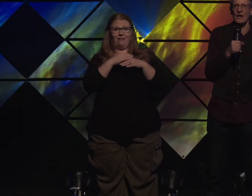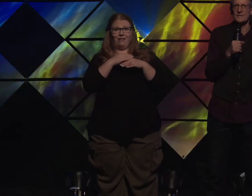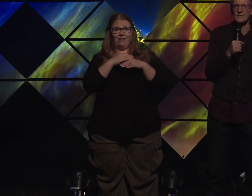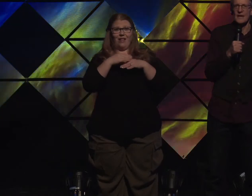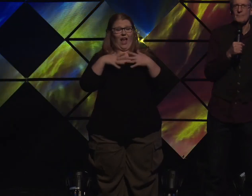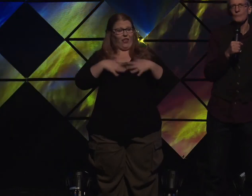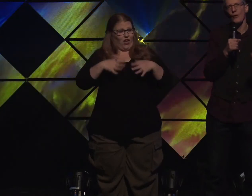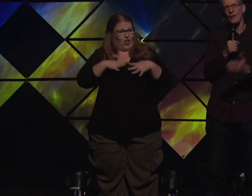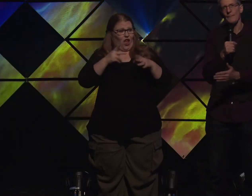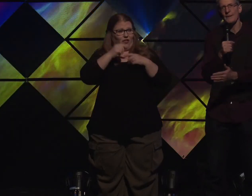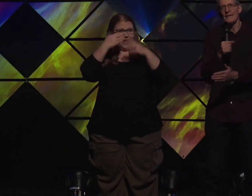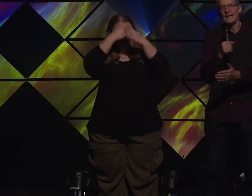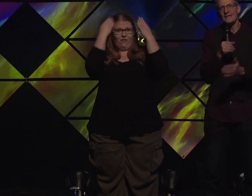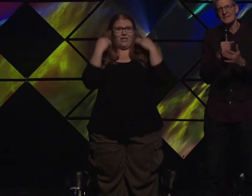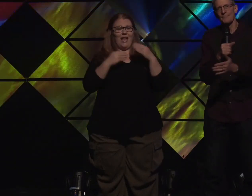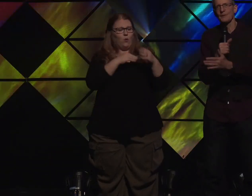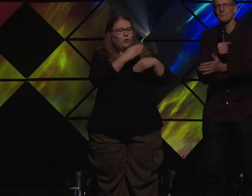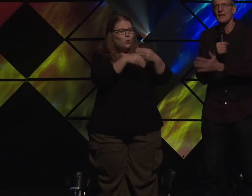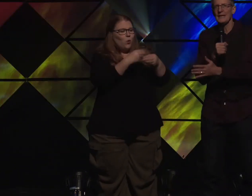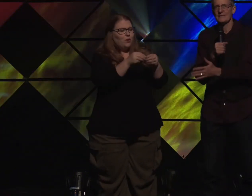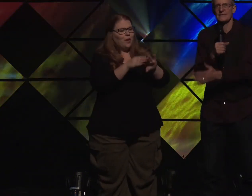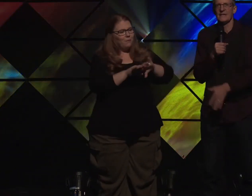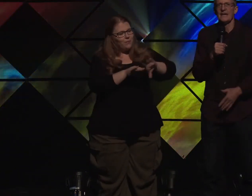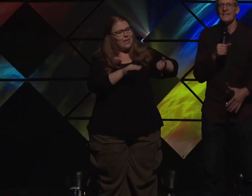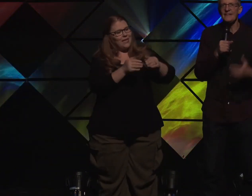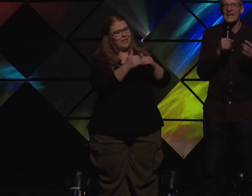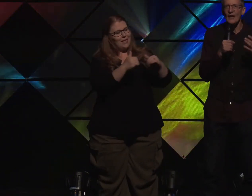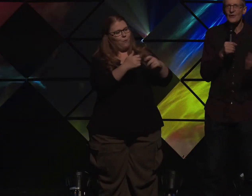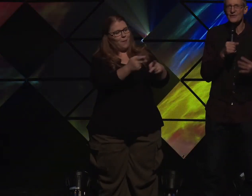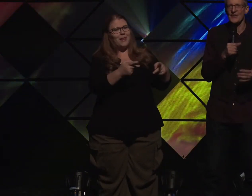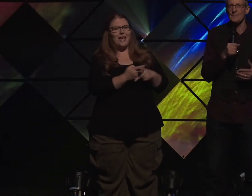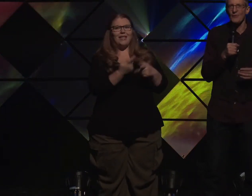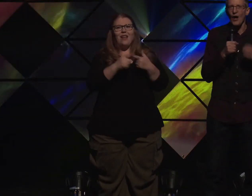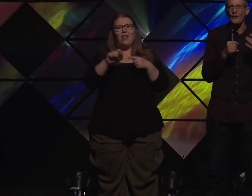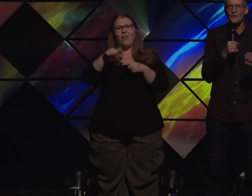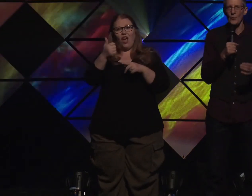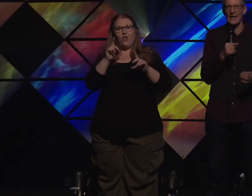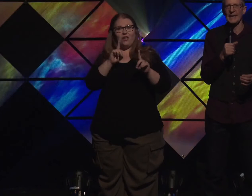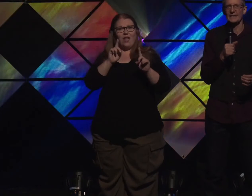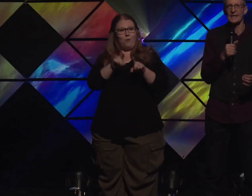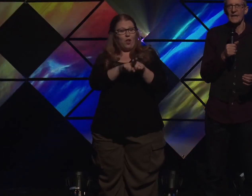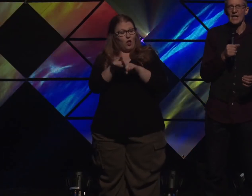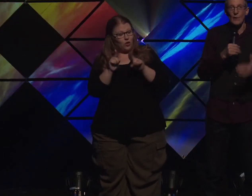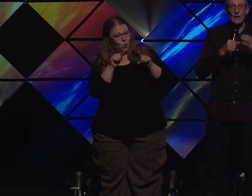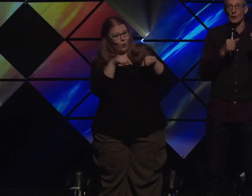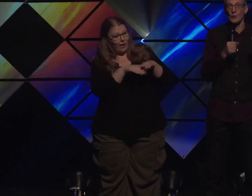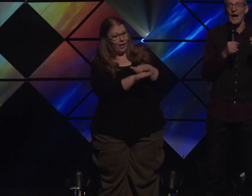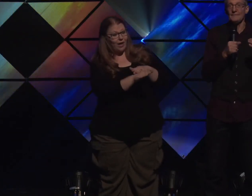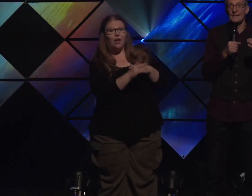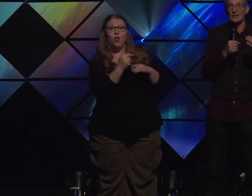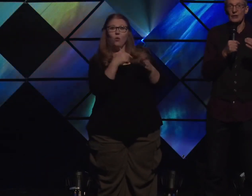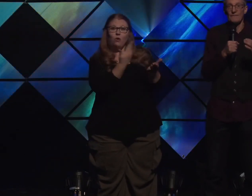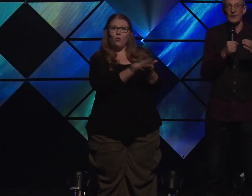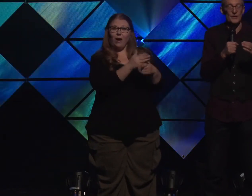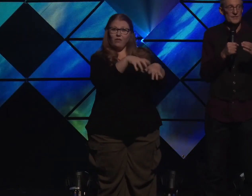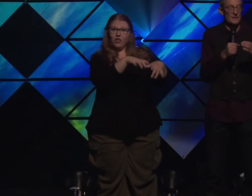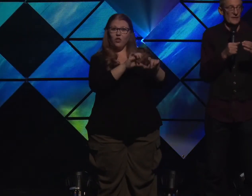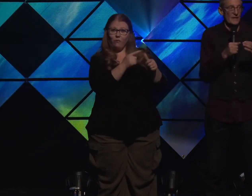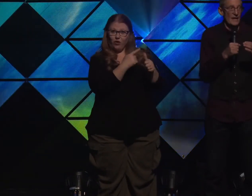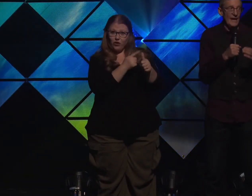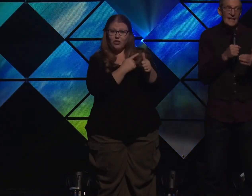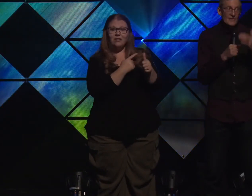burial cloths, but rolled up in a separate place. Then the other disciple also went in, the one who had arrived at the tomb